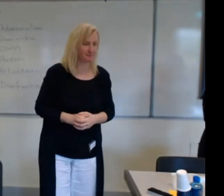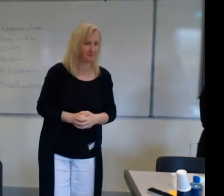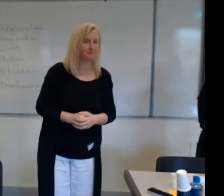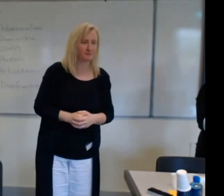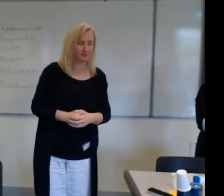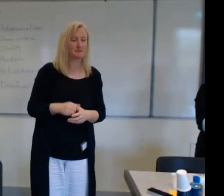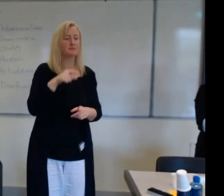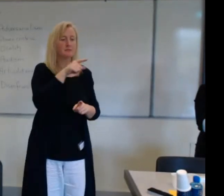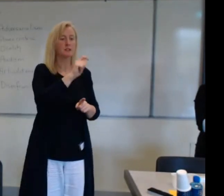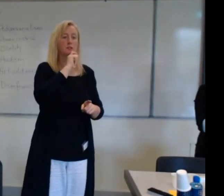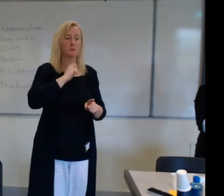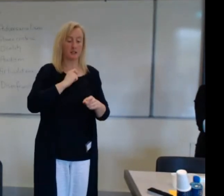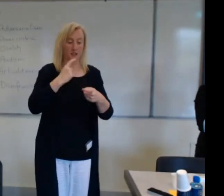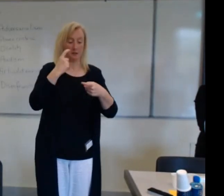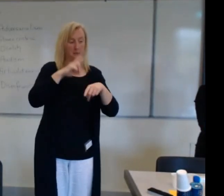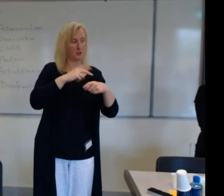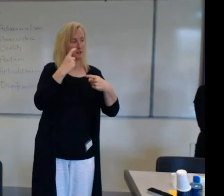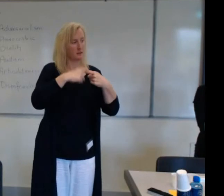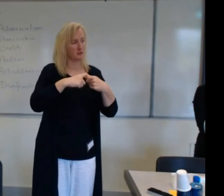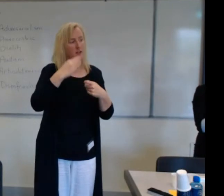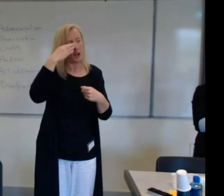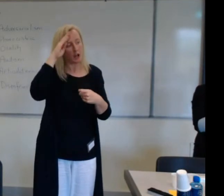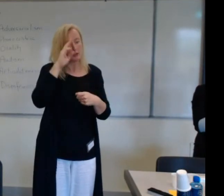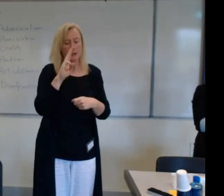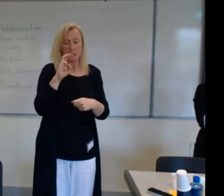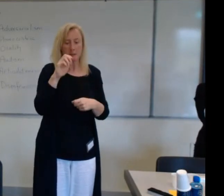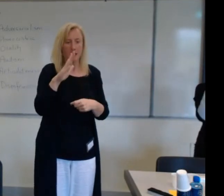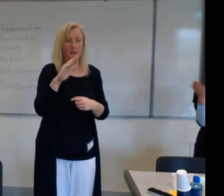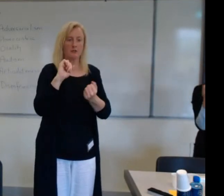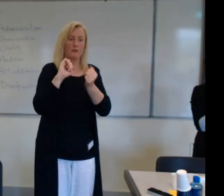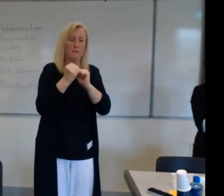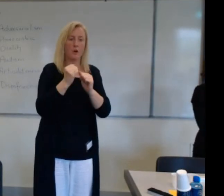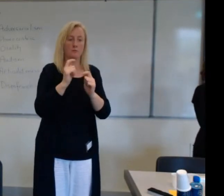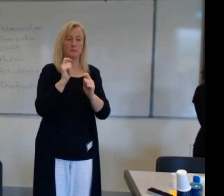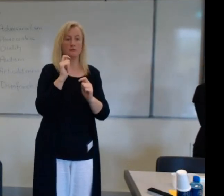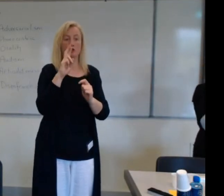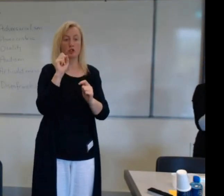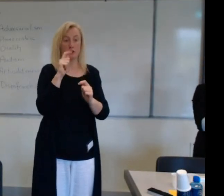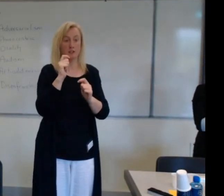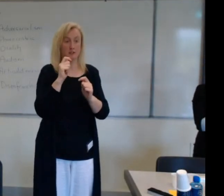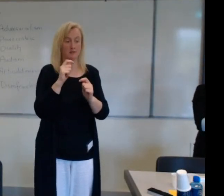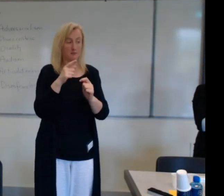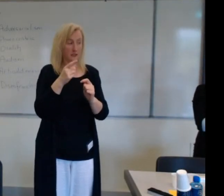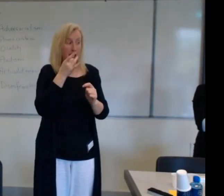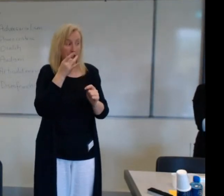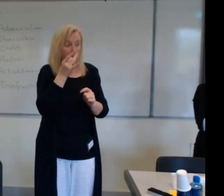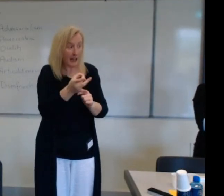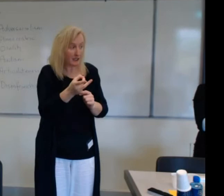me to contact the Irish Penal Reform Trust. So I contact them and say, do you have